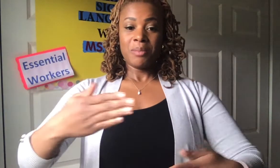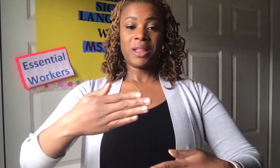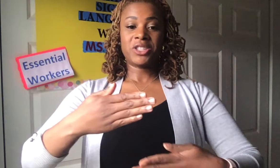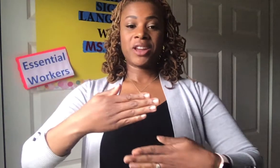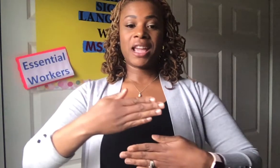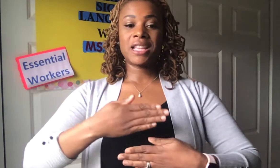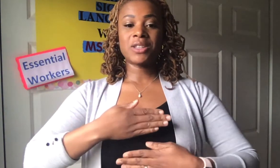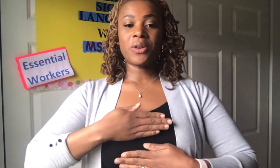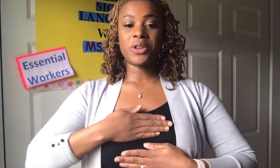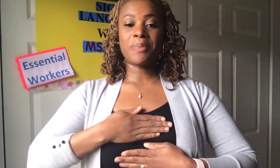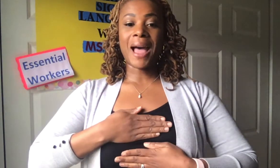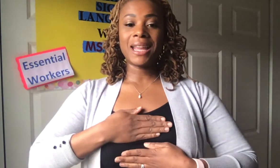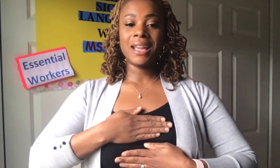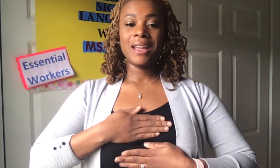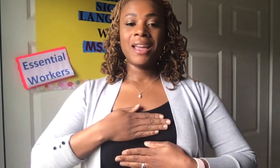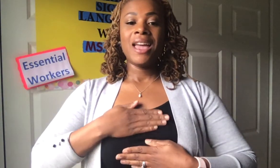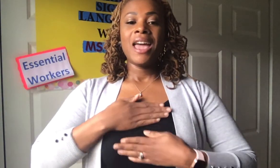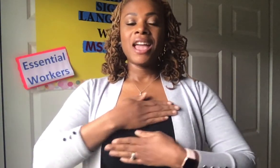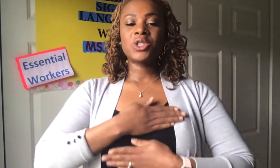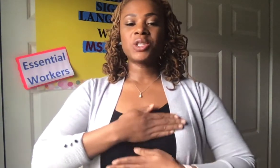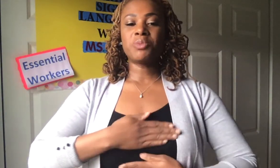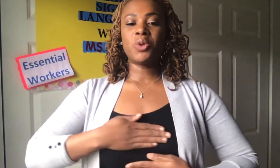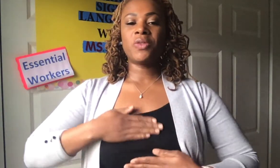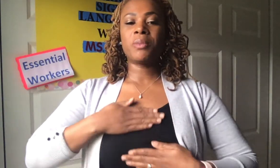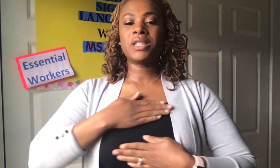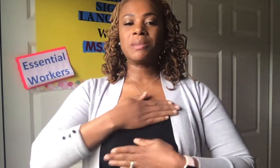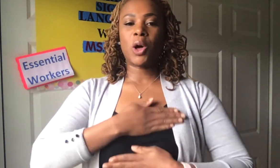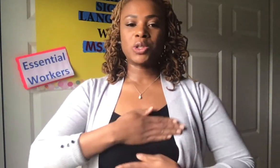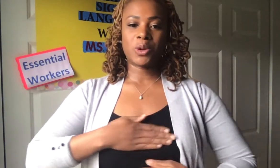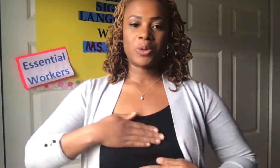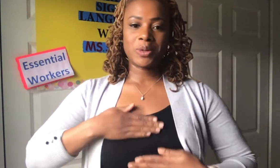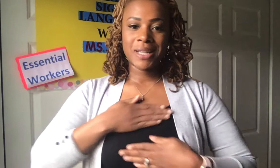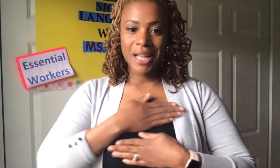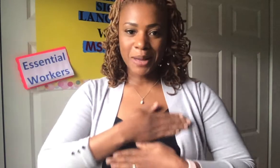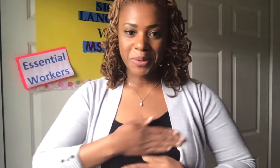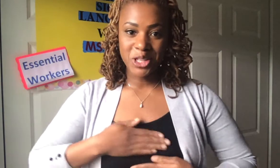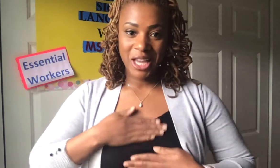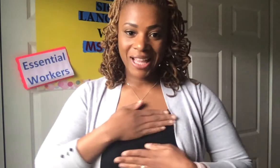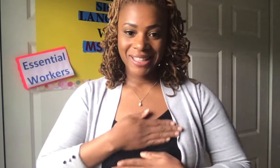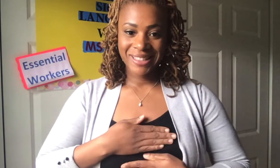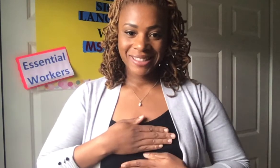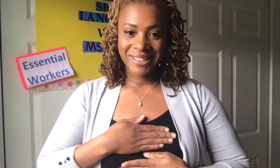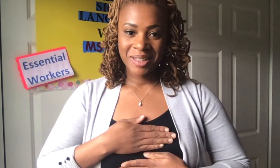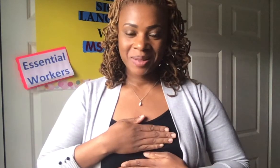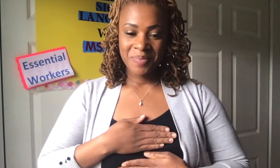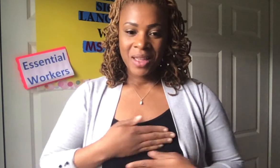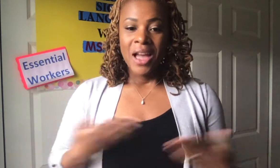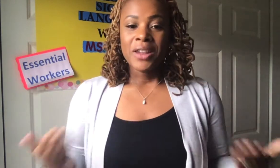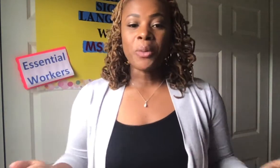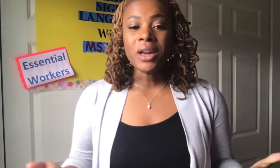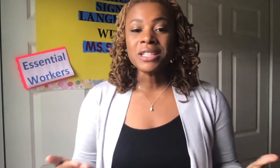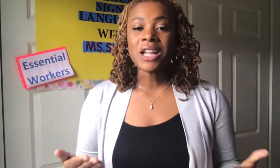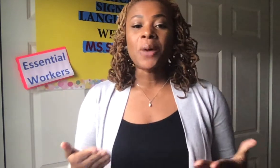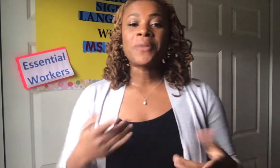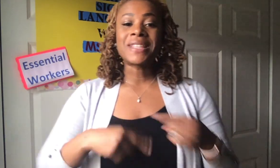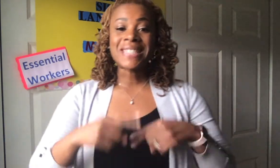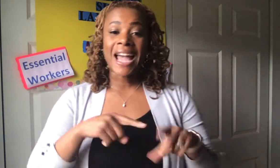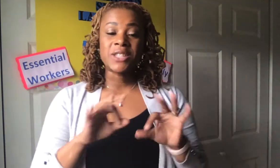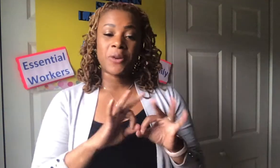your hands on your body and just move them in small circles. Appreciate. Now we're going to start with the signs for